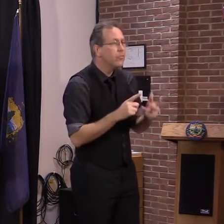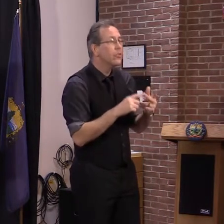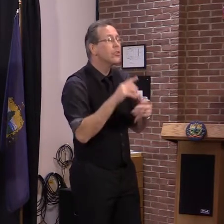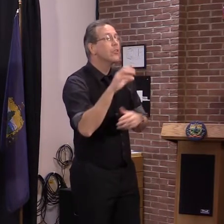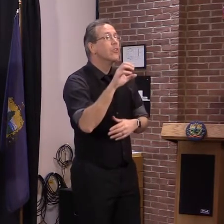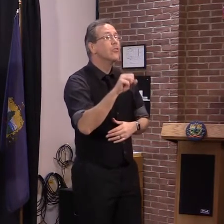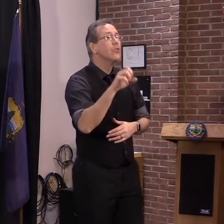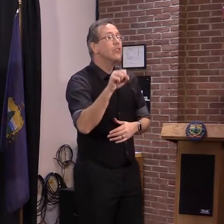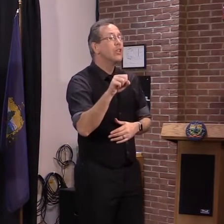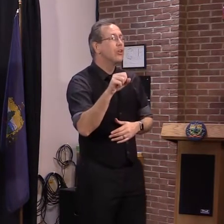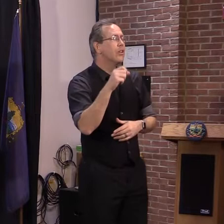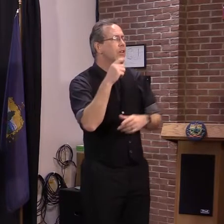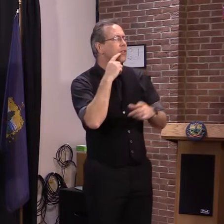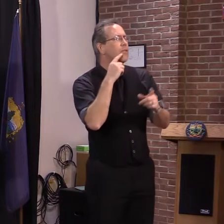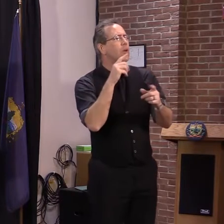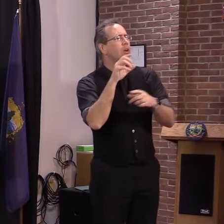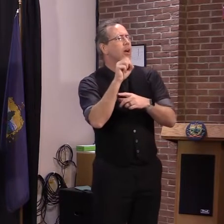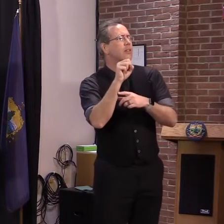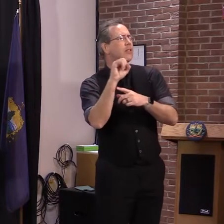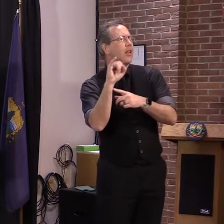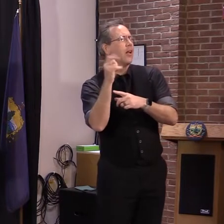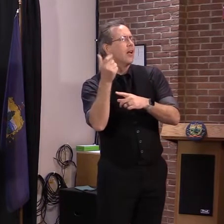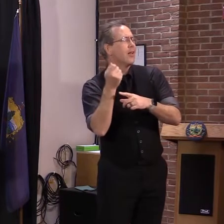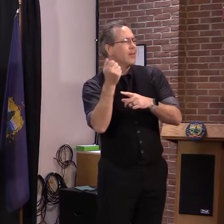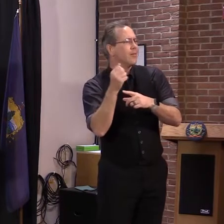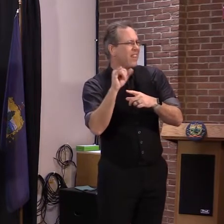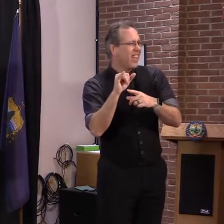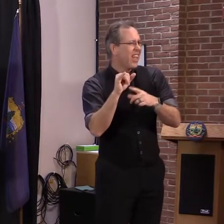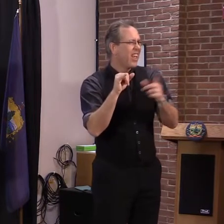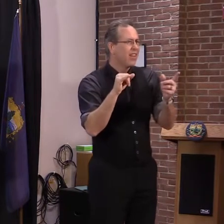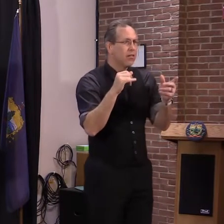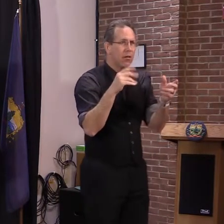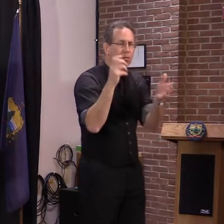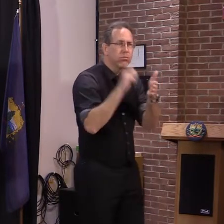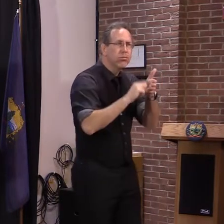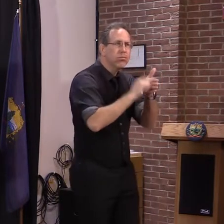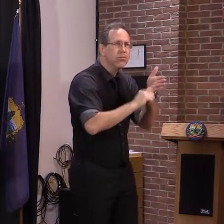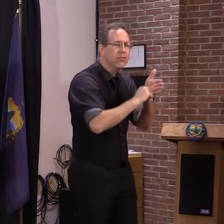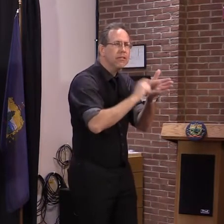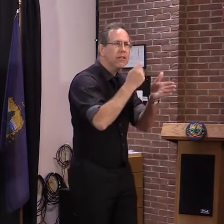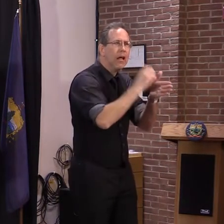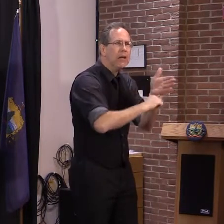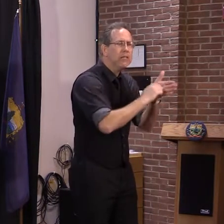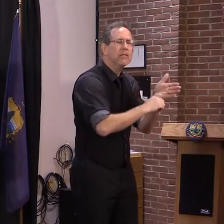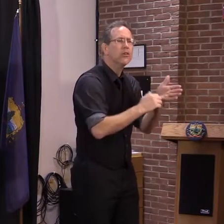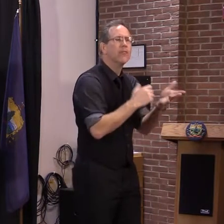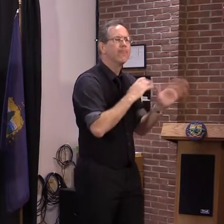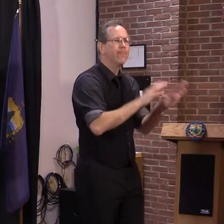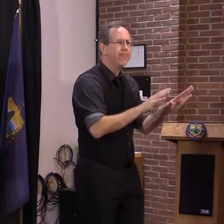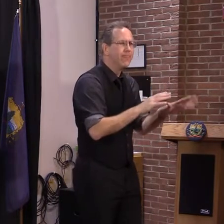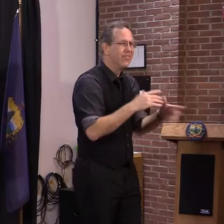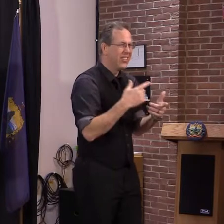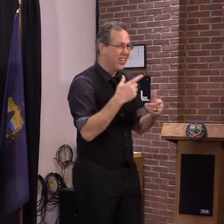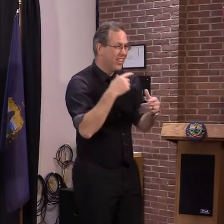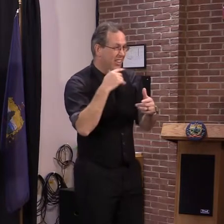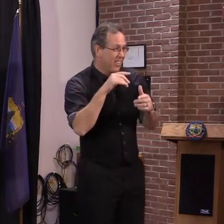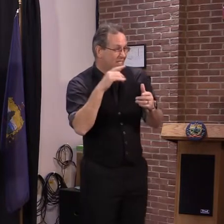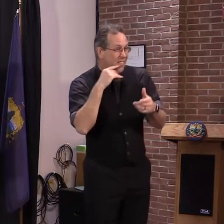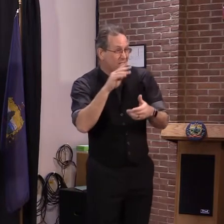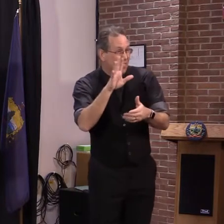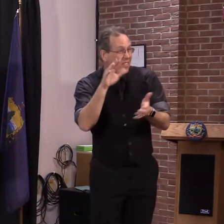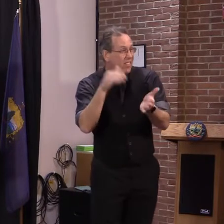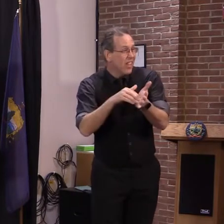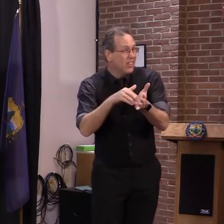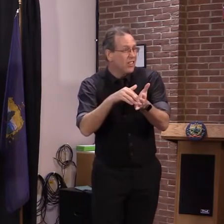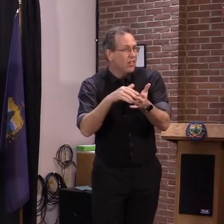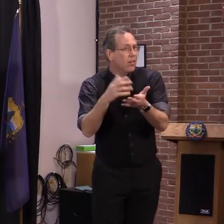tax exemption by $30,000. Vermont currently allows seniors with less than $45,000 of income or